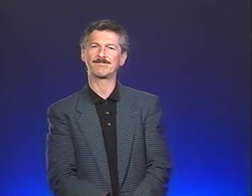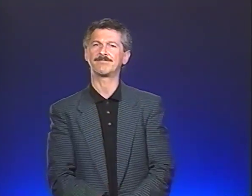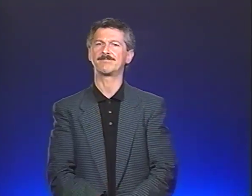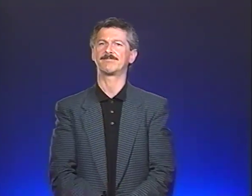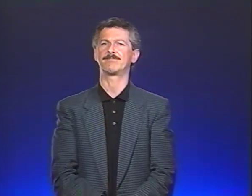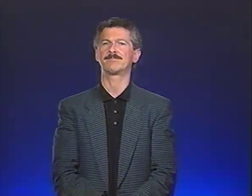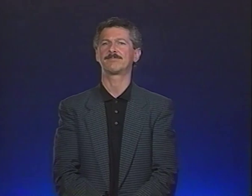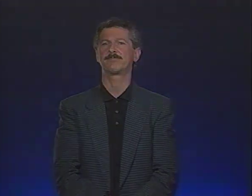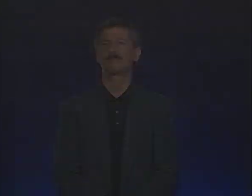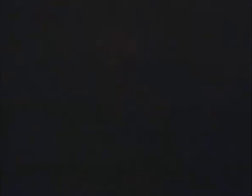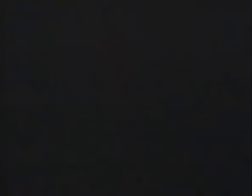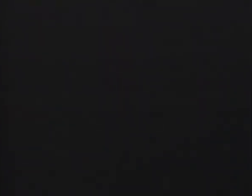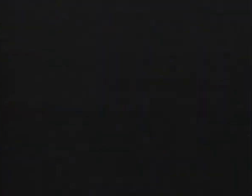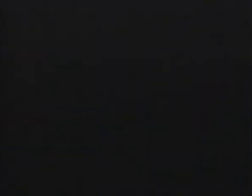Sign Language.